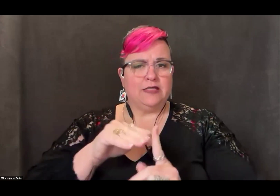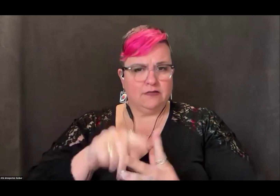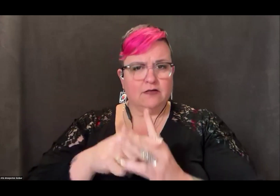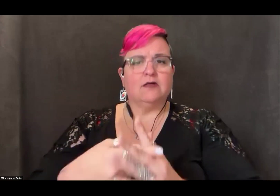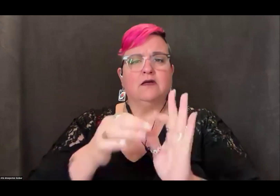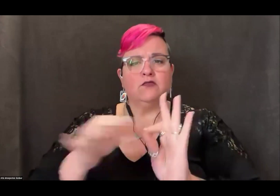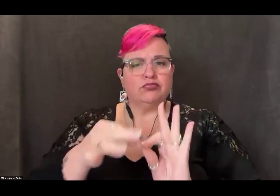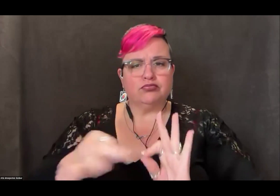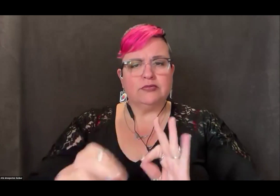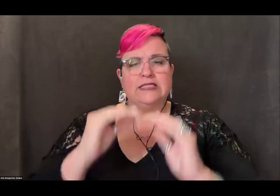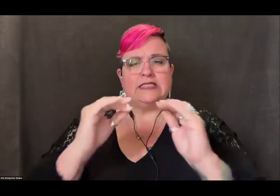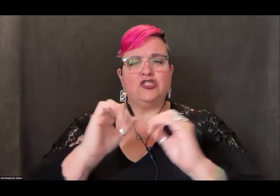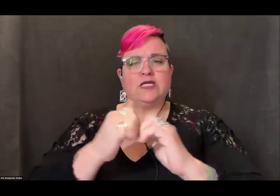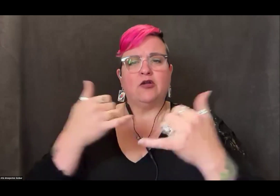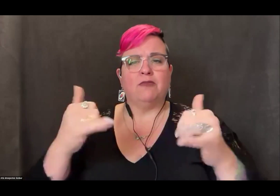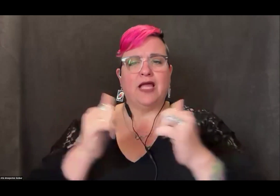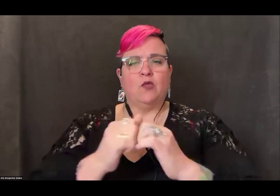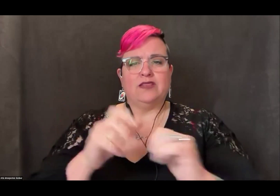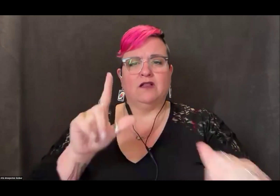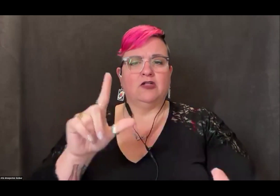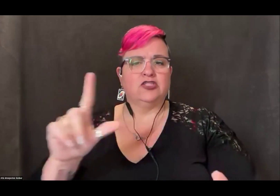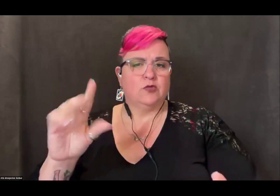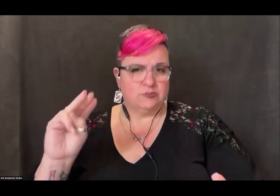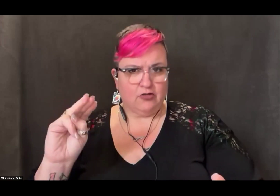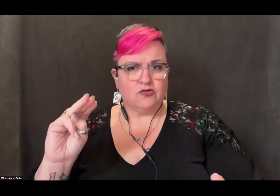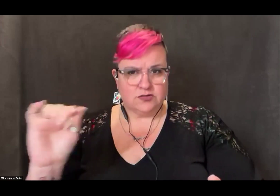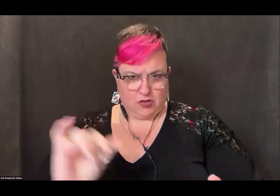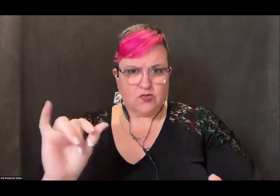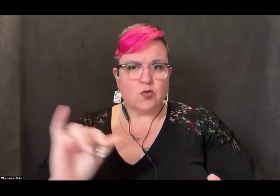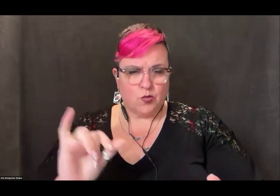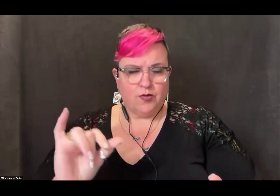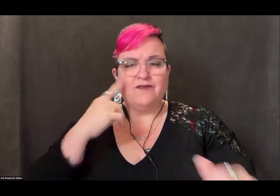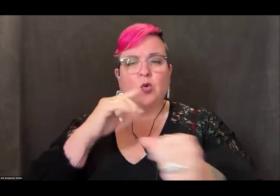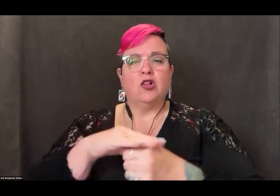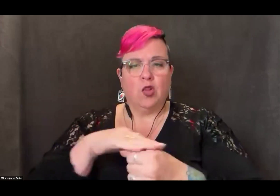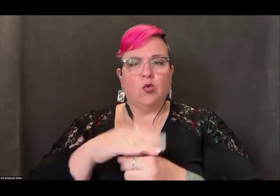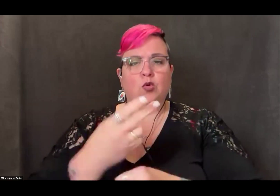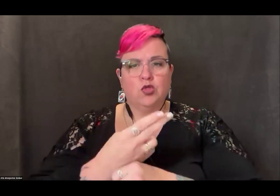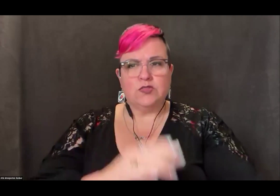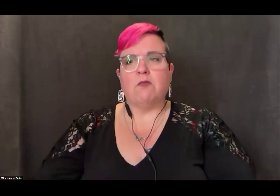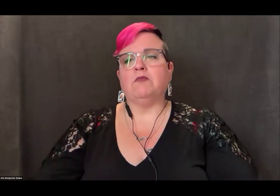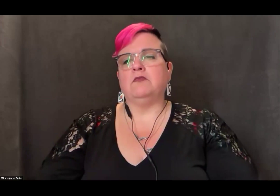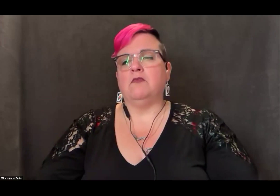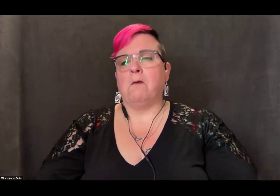how to play with the large language models there as well for local use.